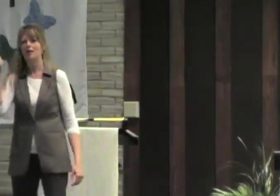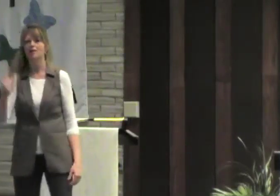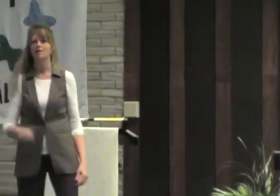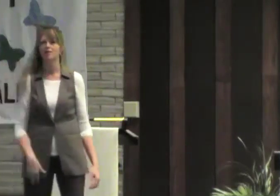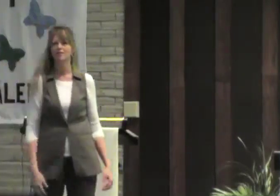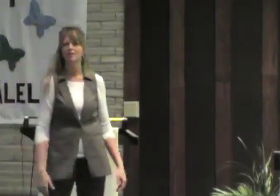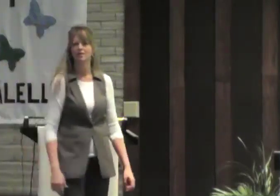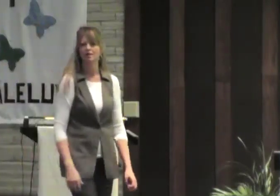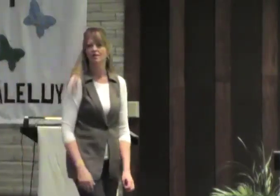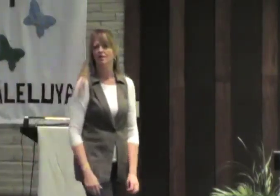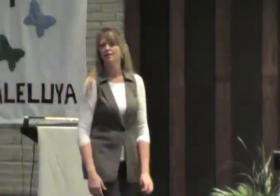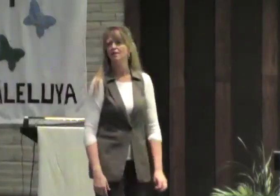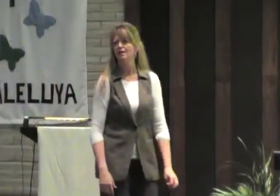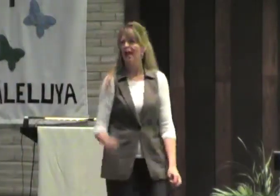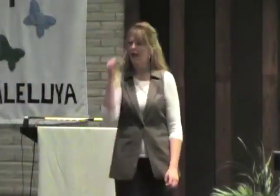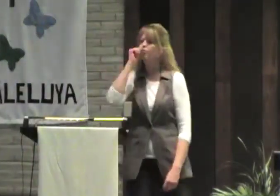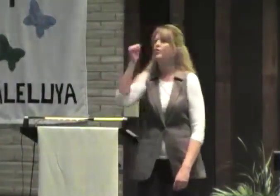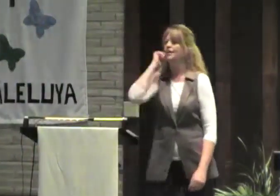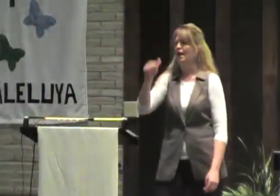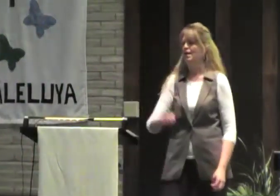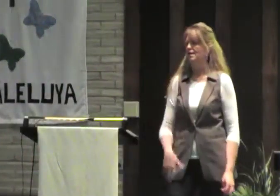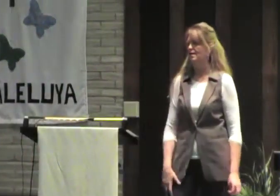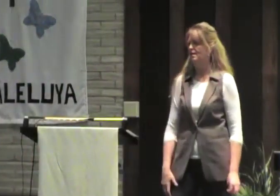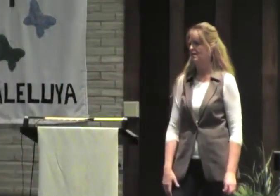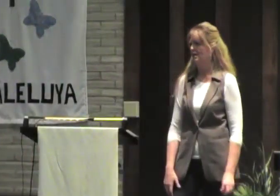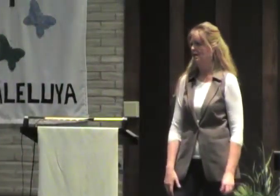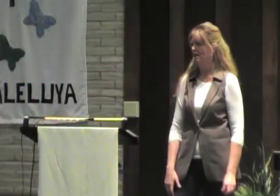I'm going to be the best I can be. Every single day.